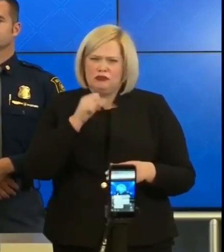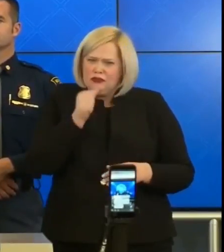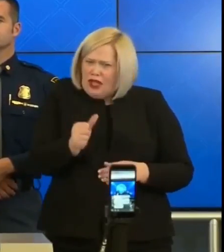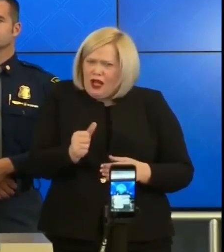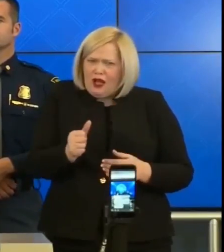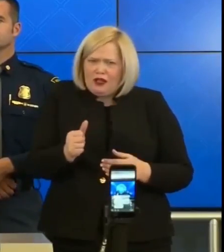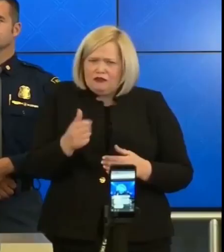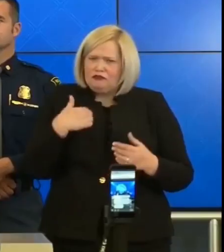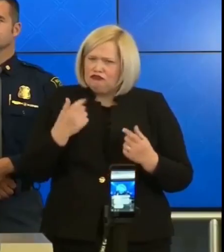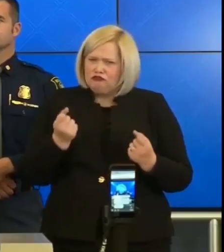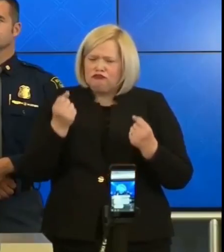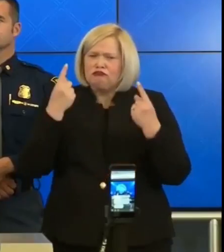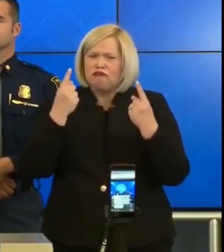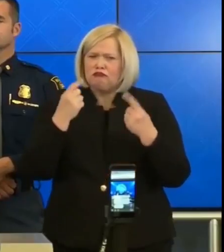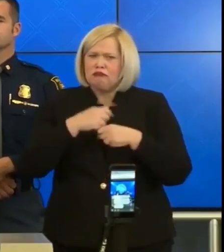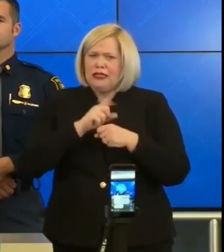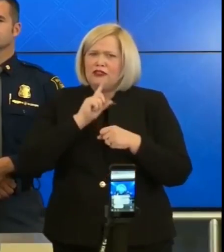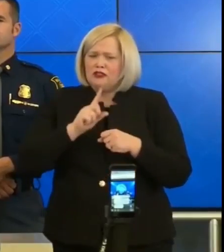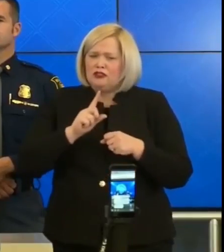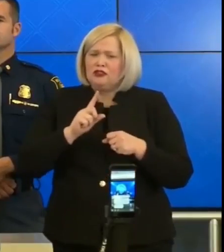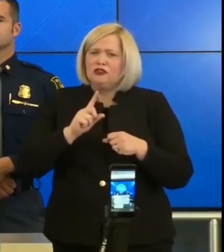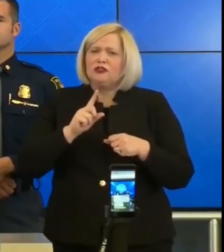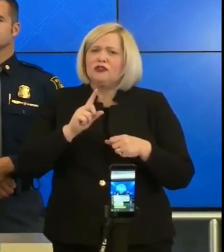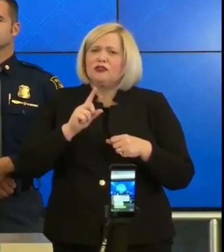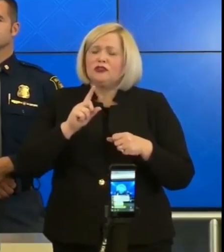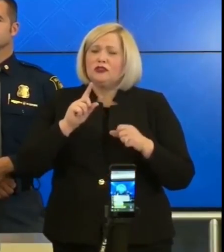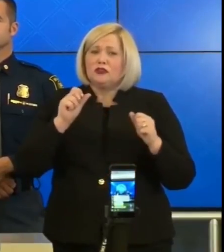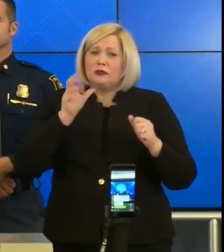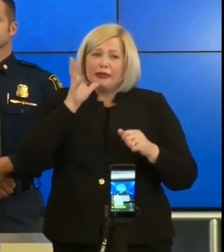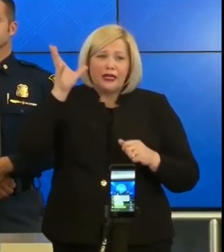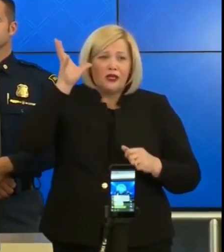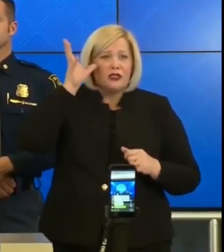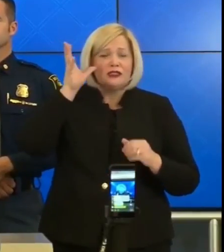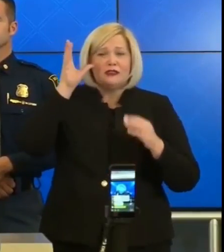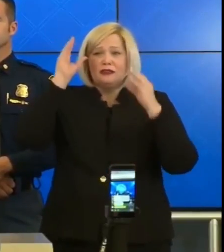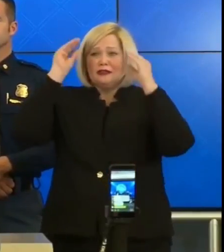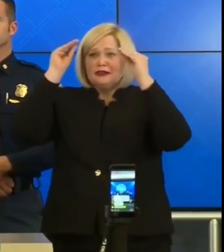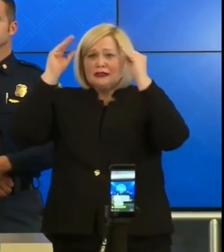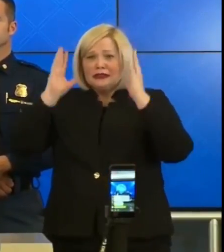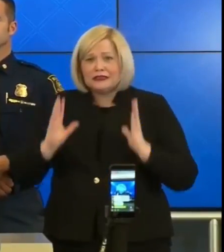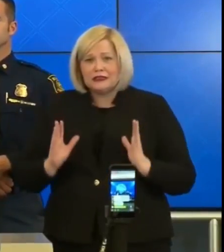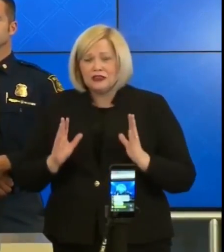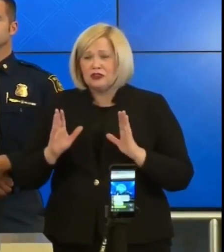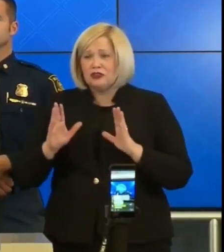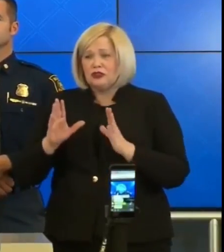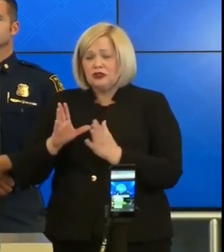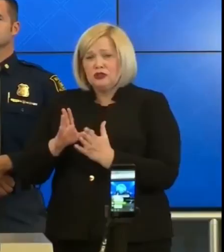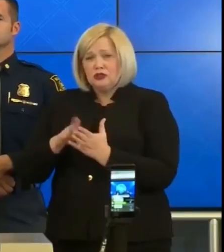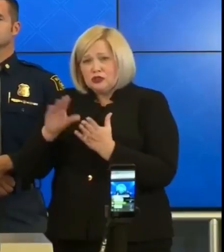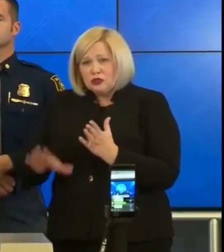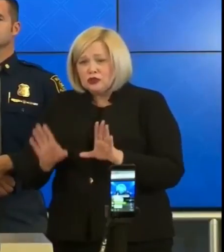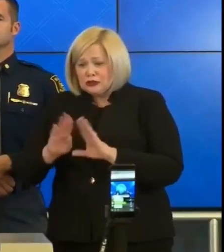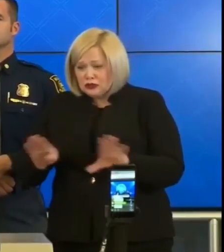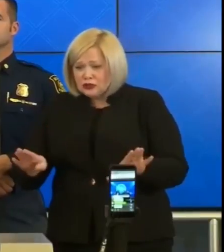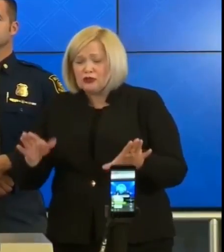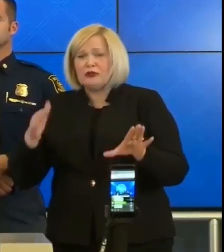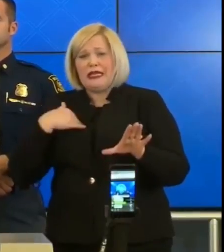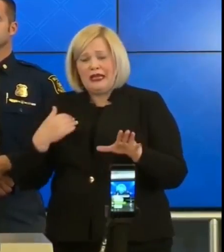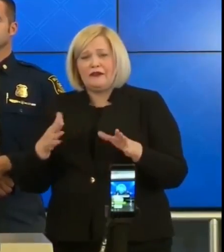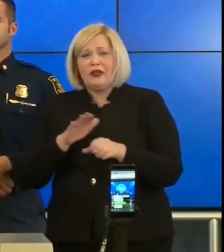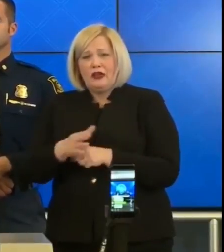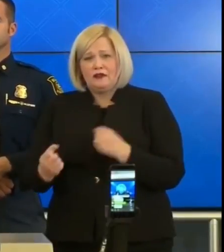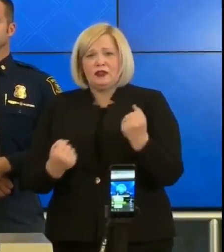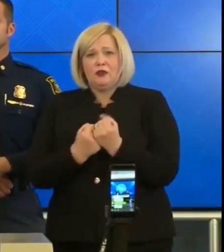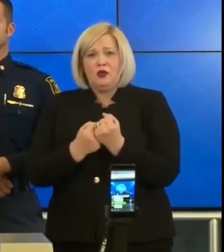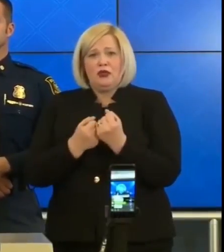and we're working incredibly hard to ensure that parents and educators and children have the support they need in this challenging